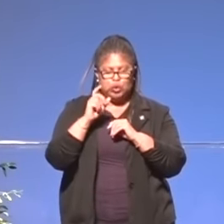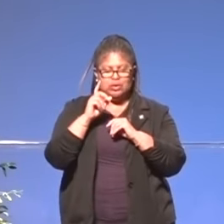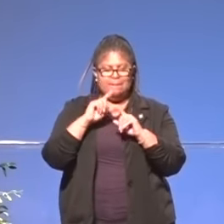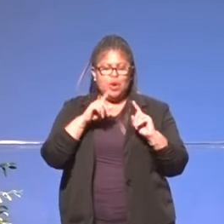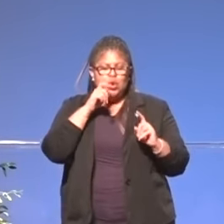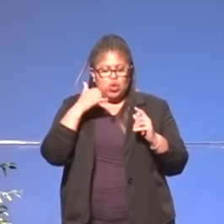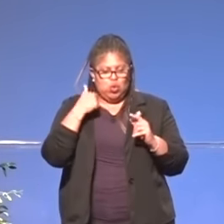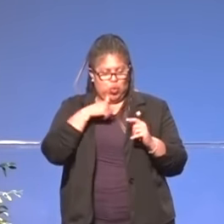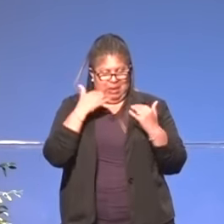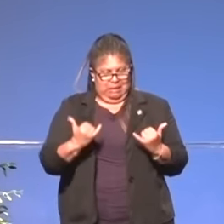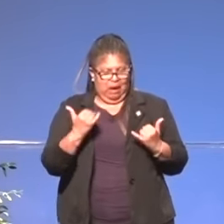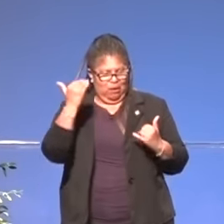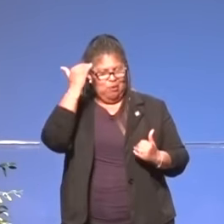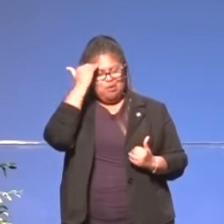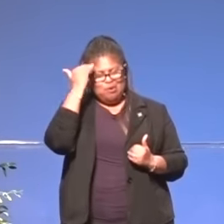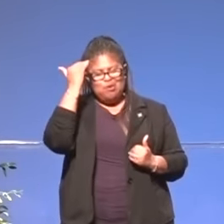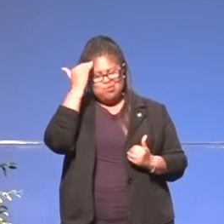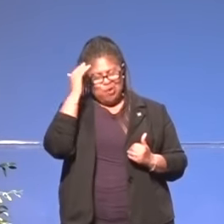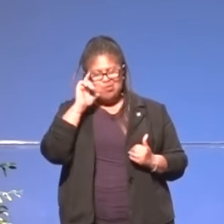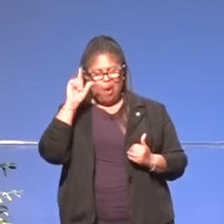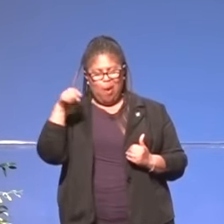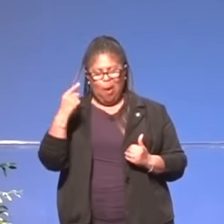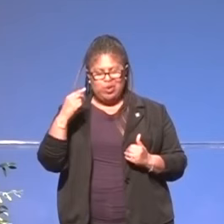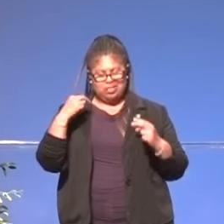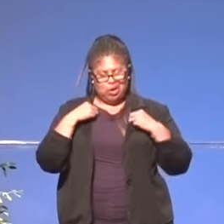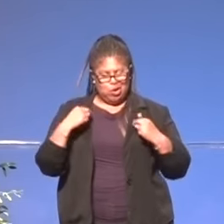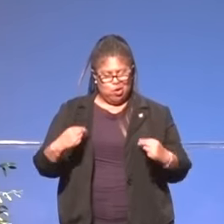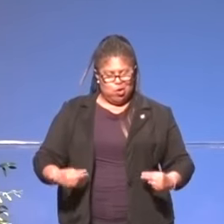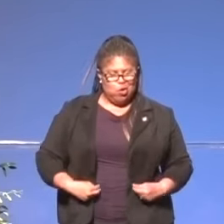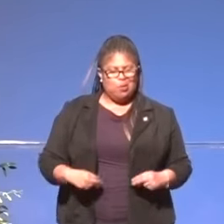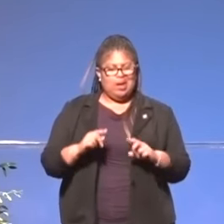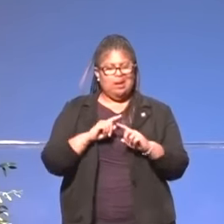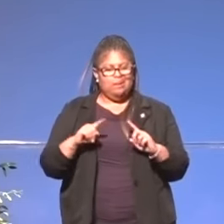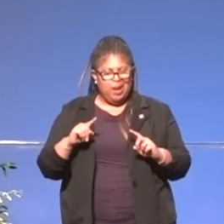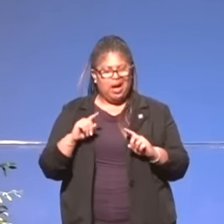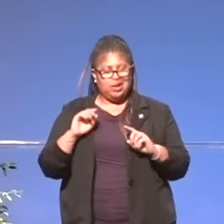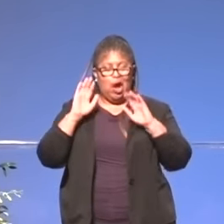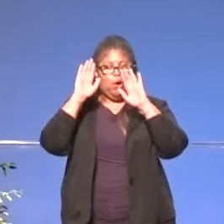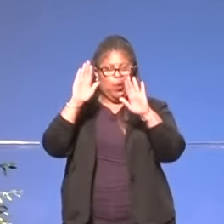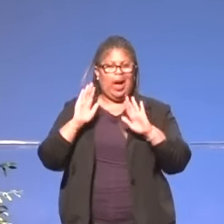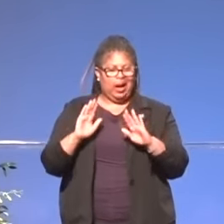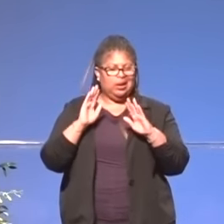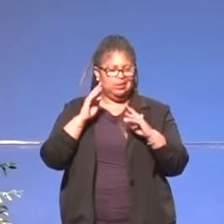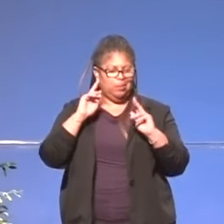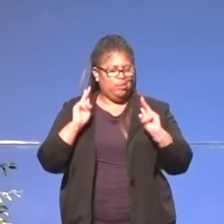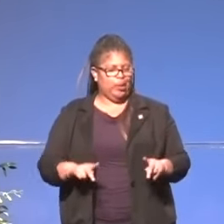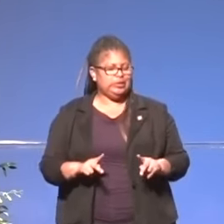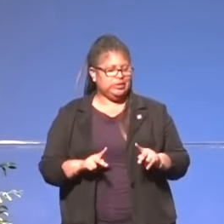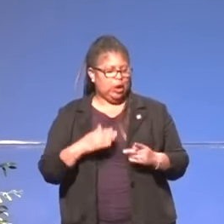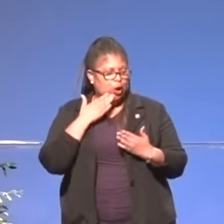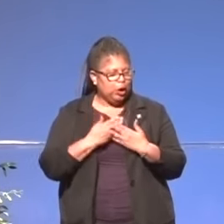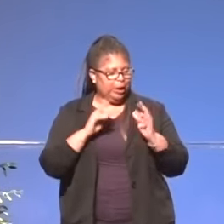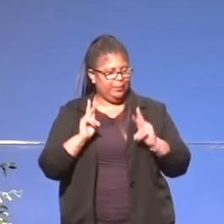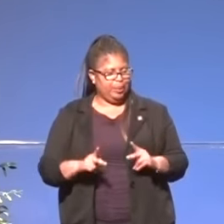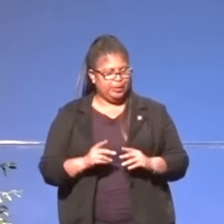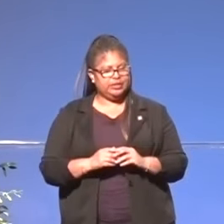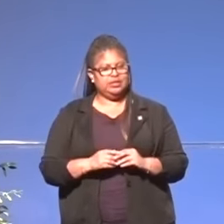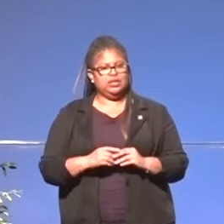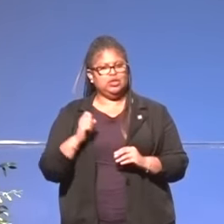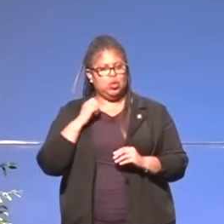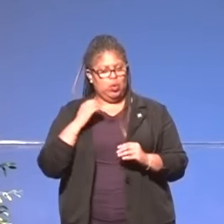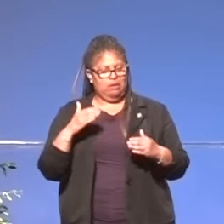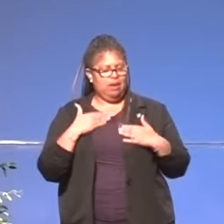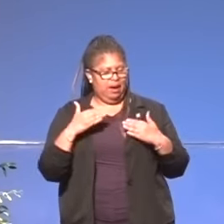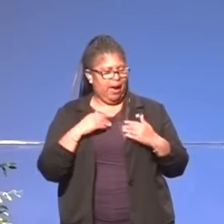now know not only as a human being, but as a great human being. We're glad to to have